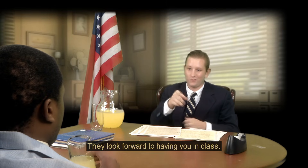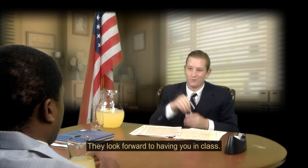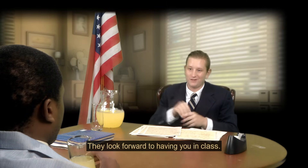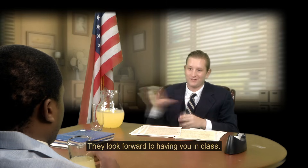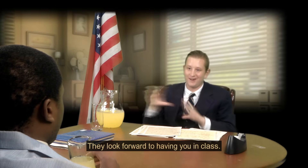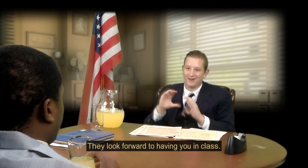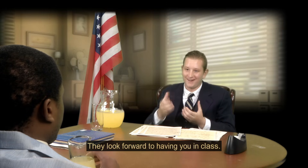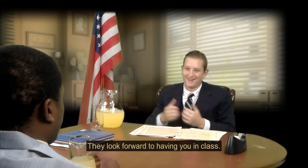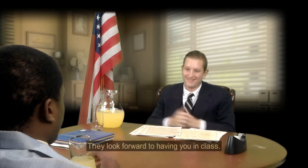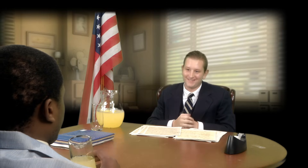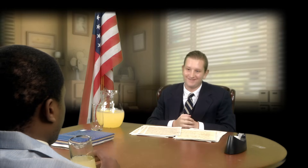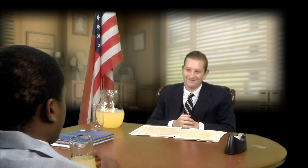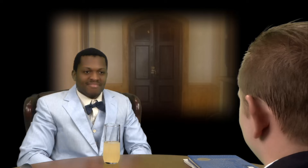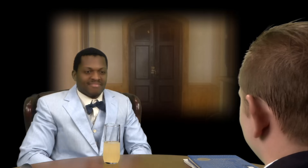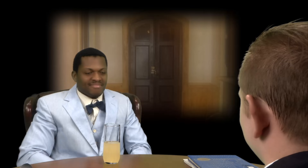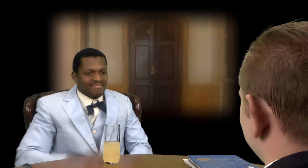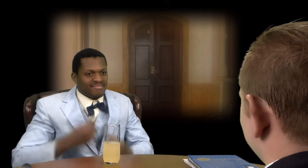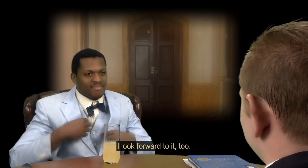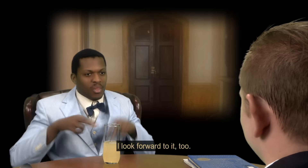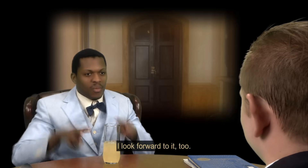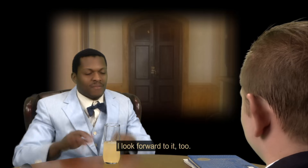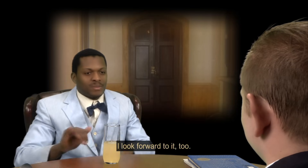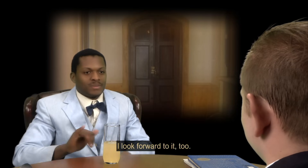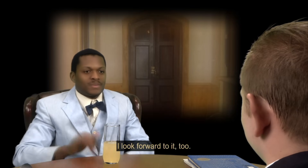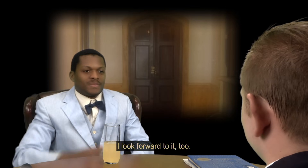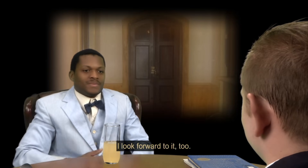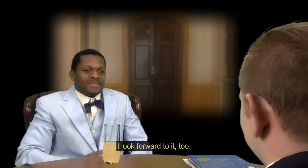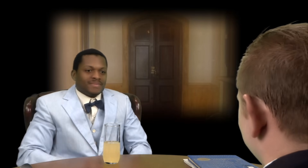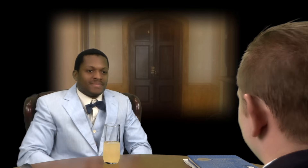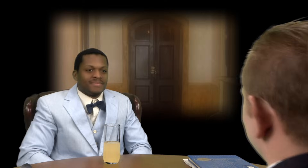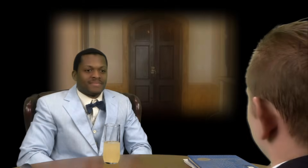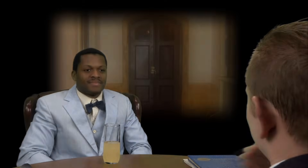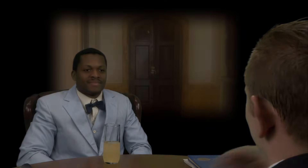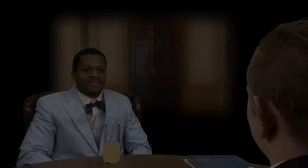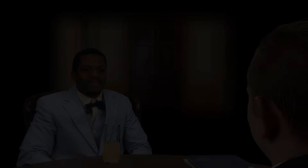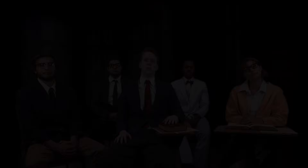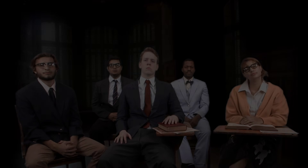you in class. I look forward to it too.